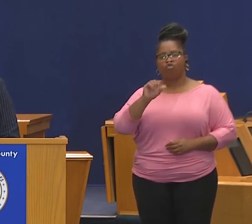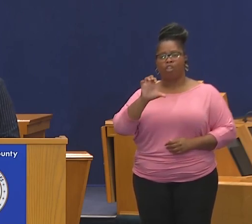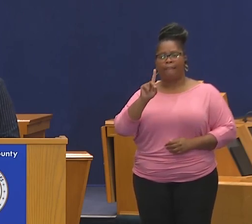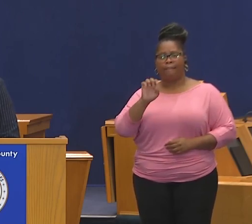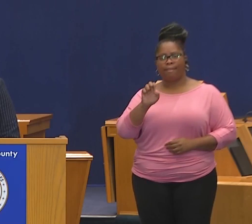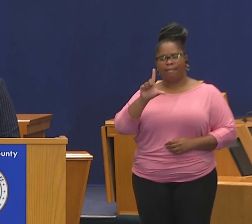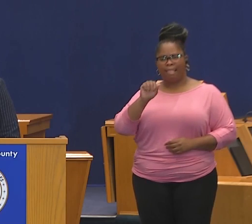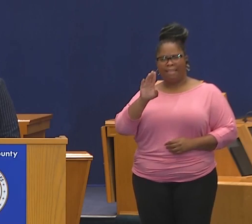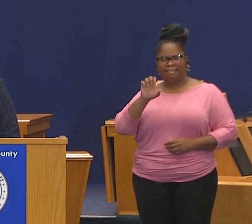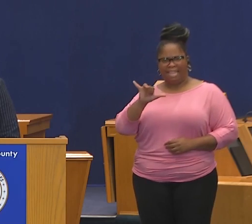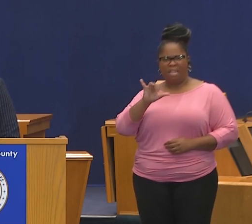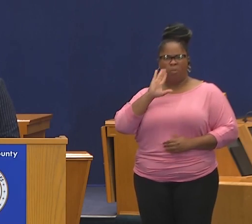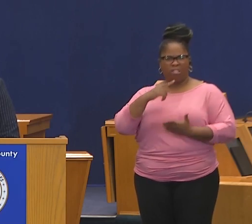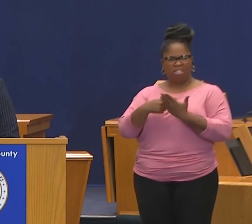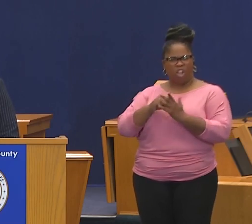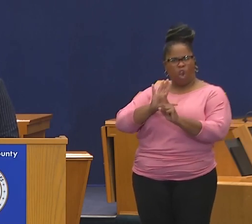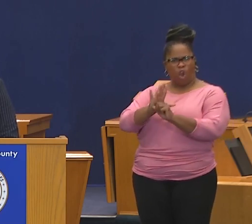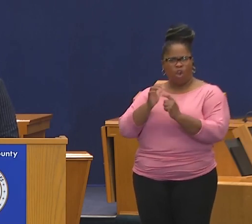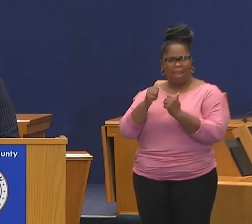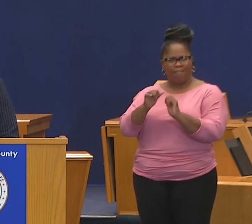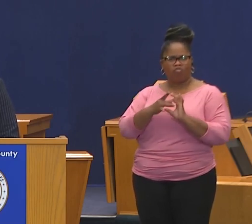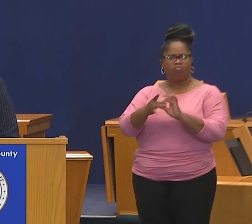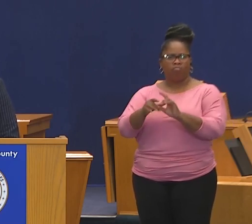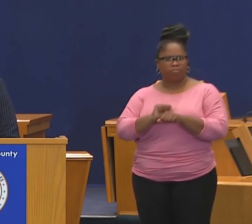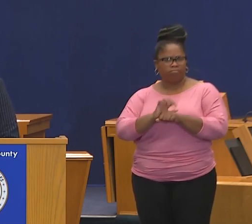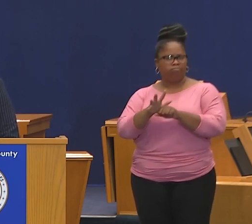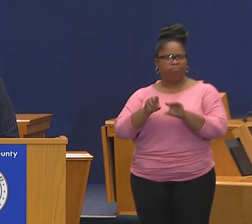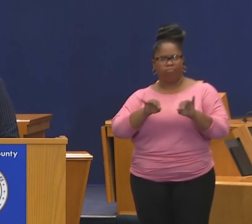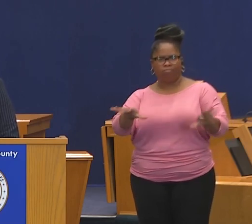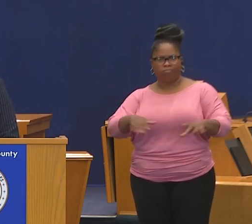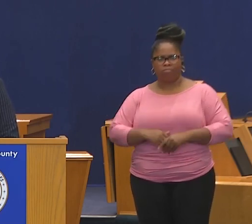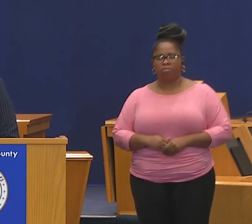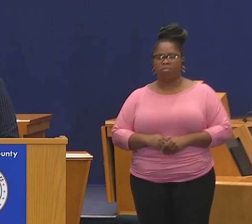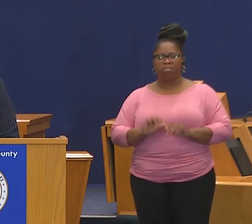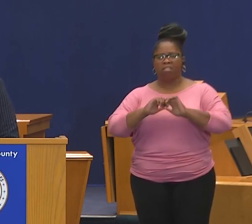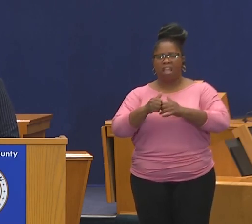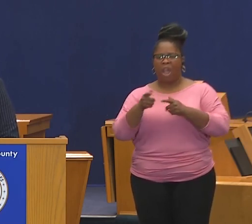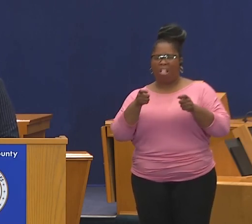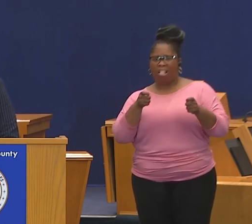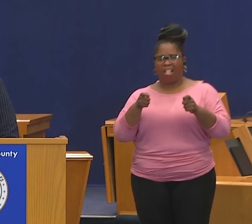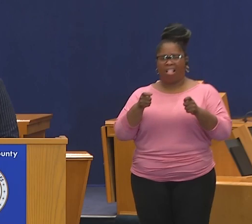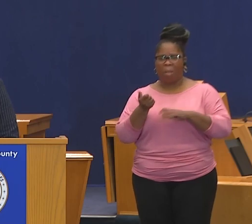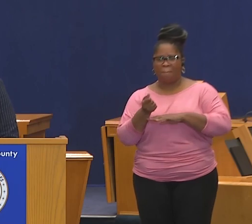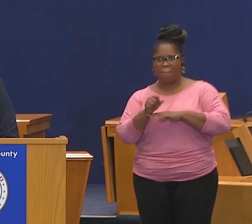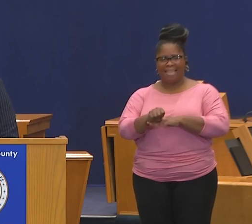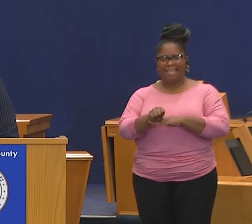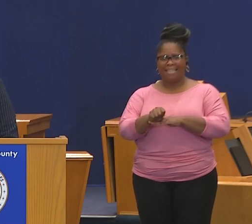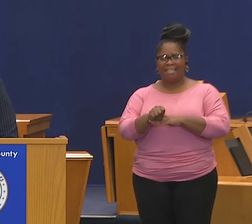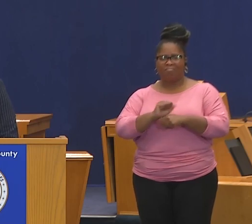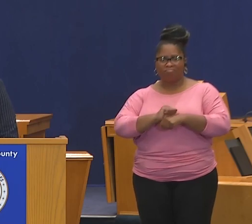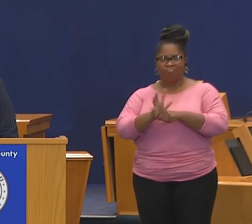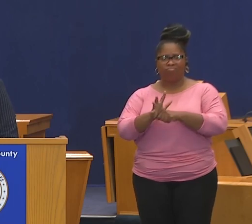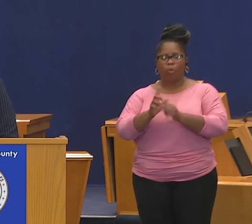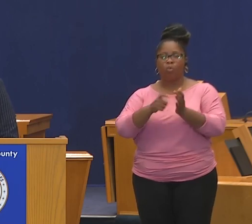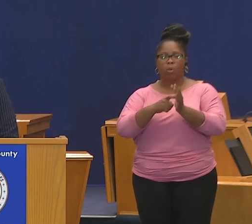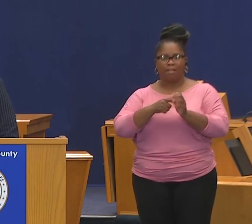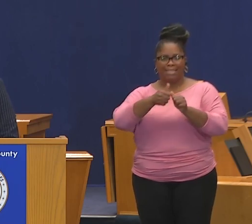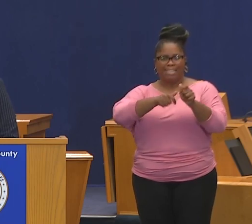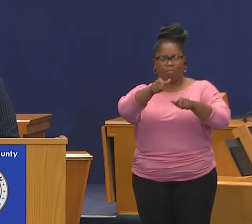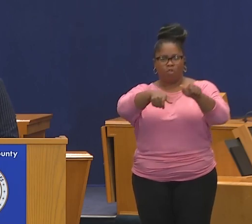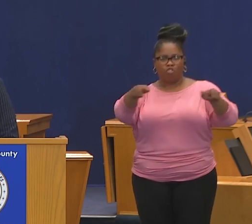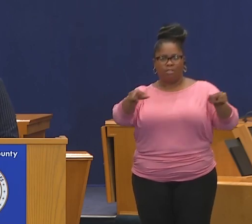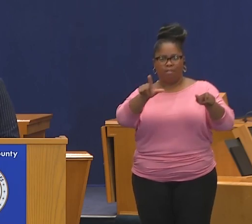efforts in response to the COVID-19. Combating COVID-19 really takes each person throughout Los Angeles County and